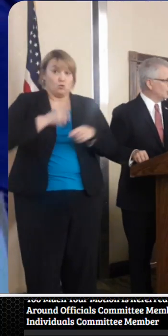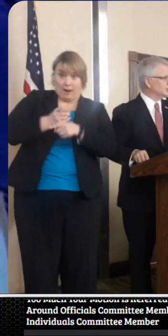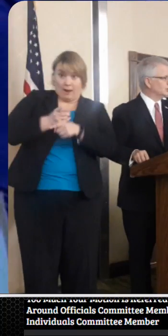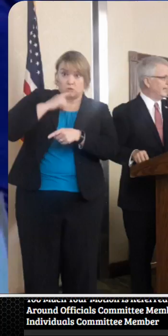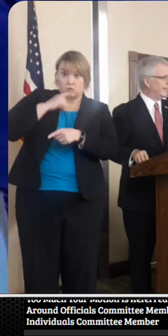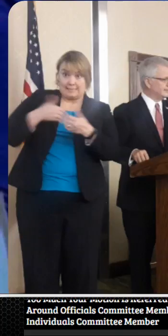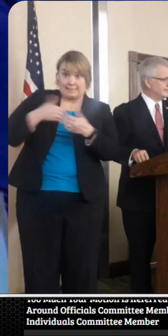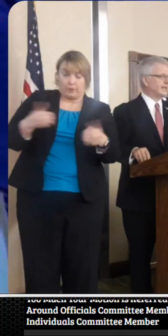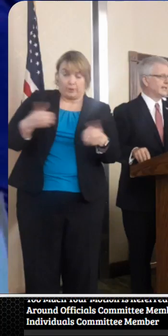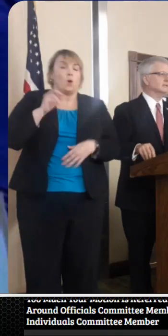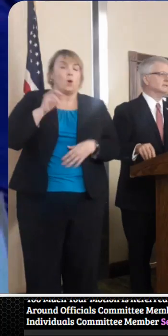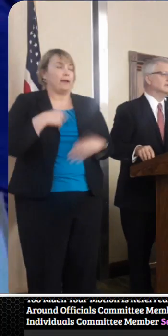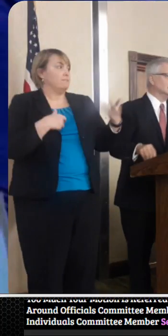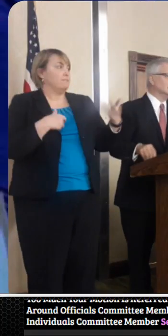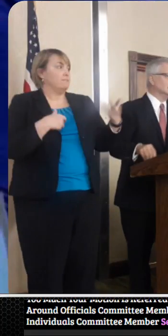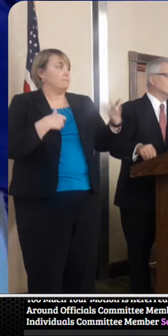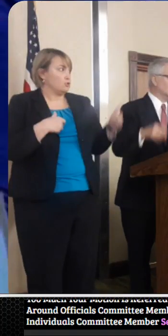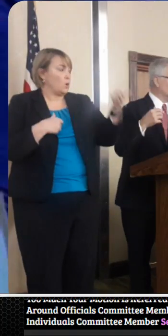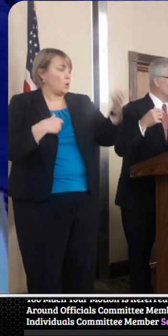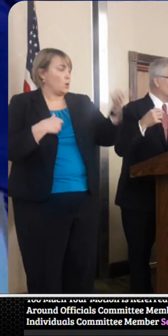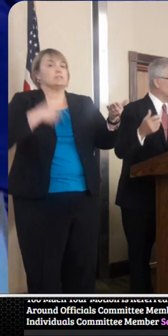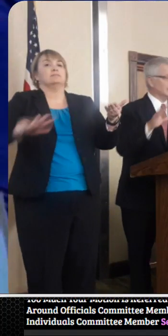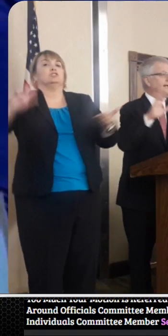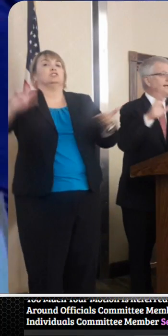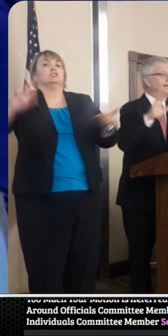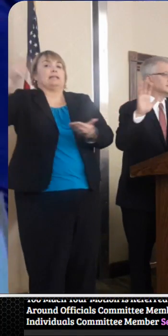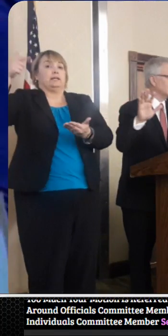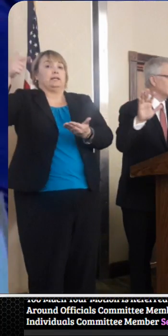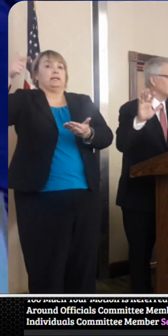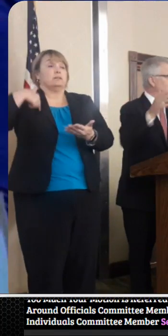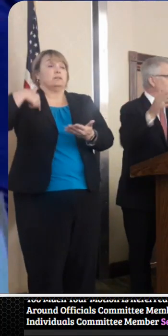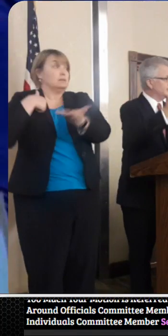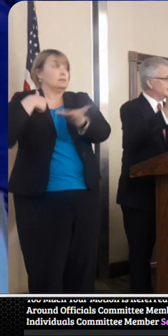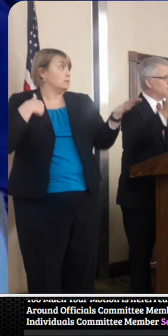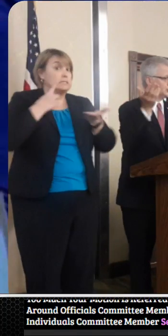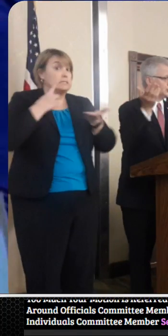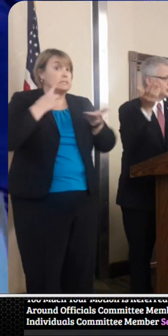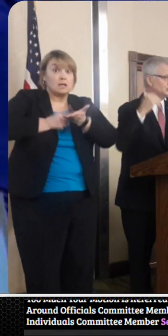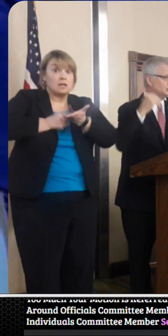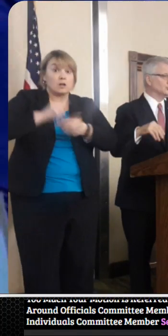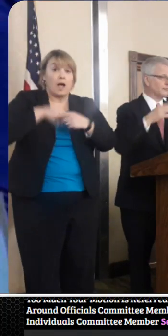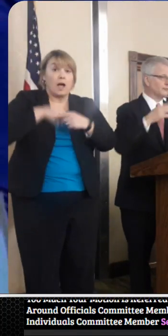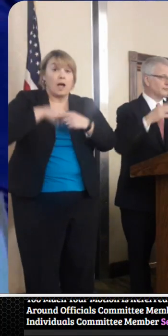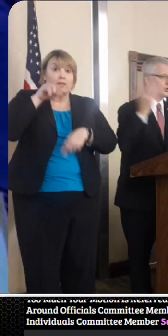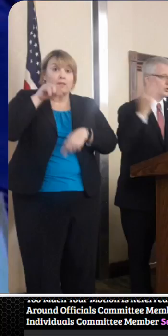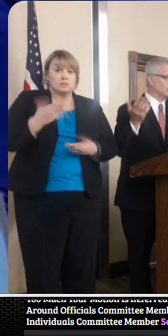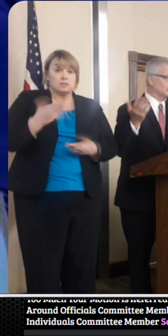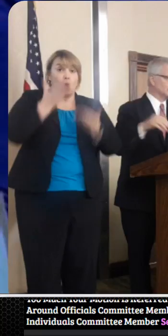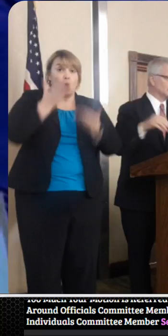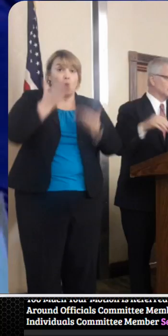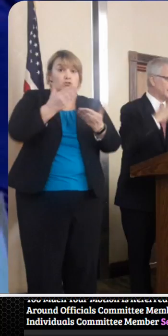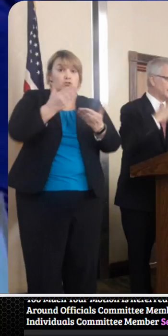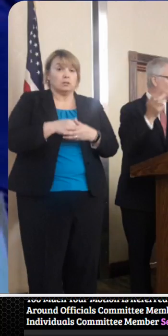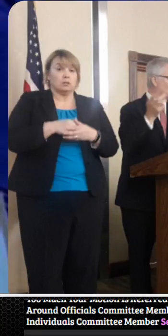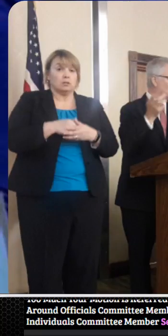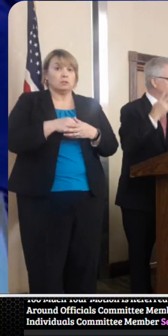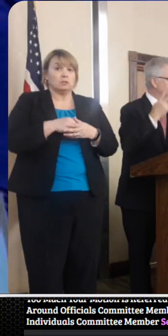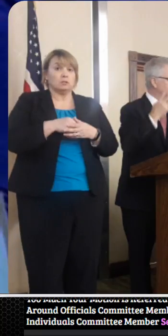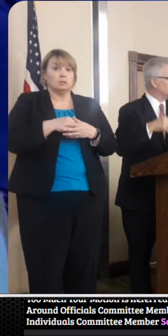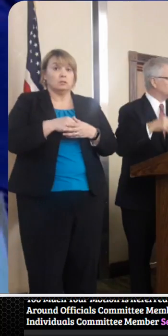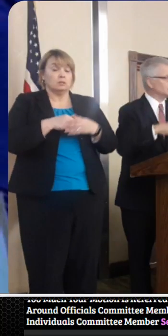a second. A discussion on this motion to refer to the Rules Committee, all except those